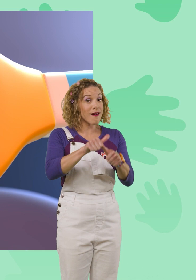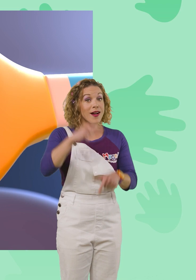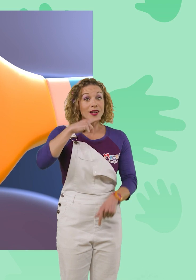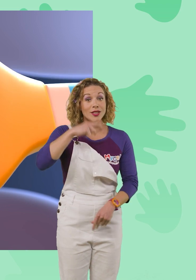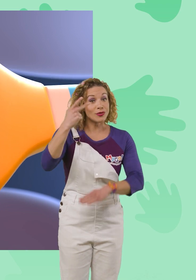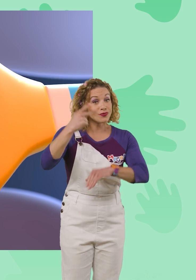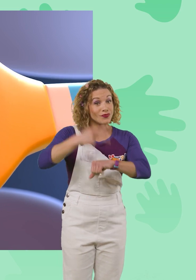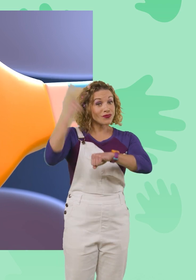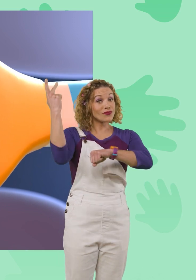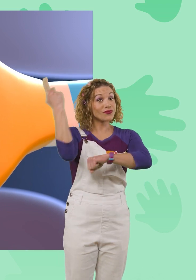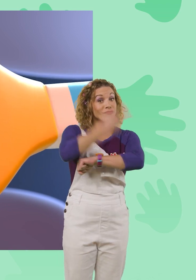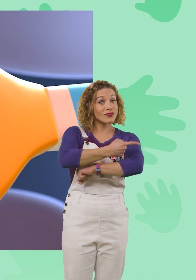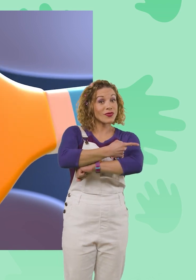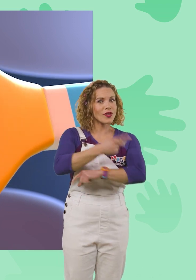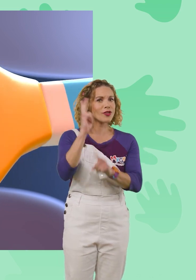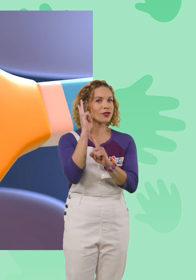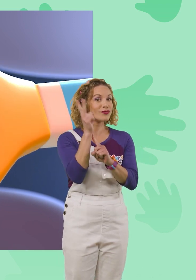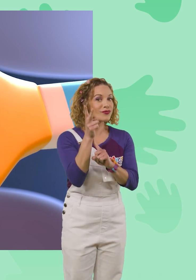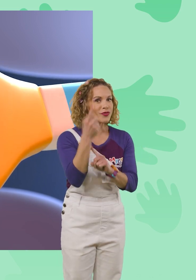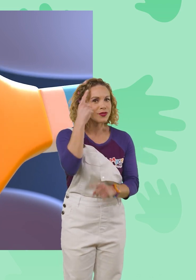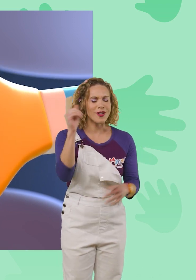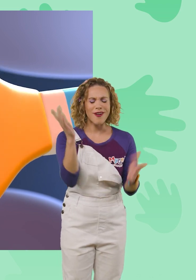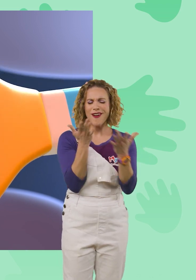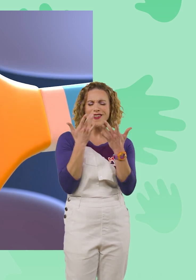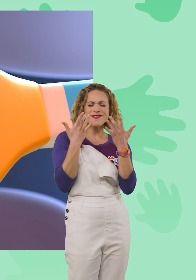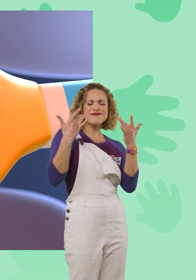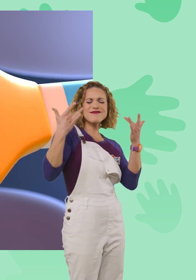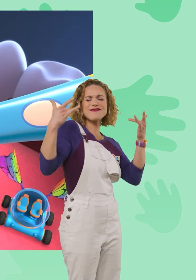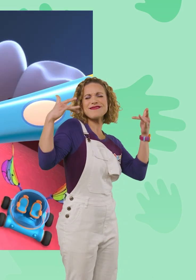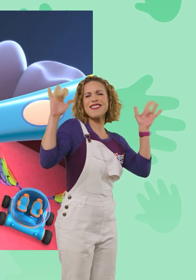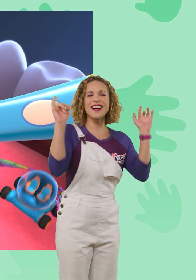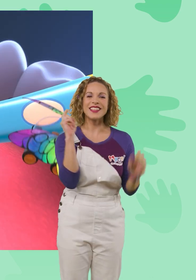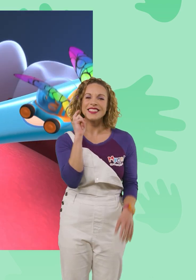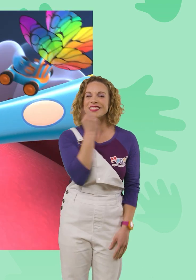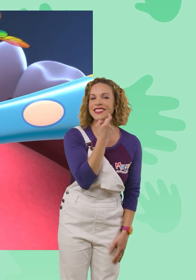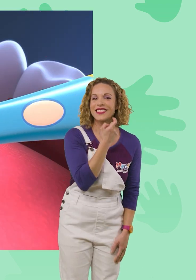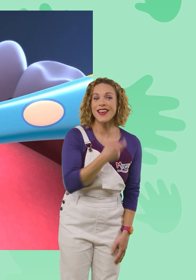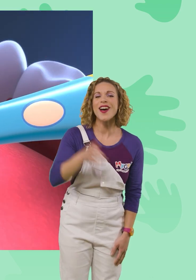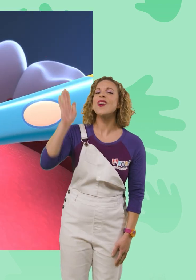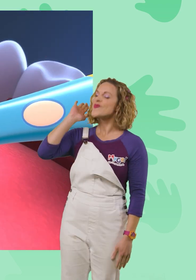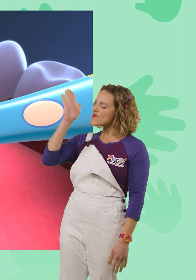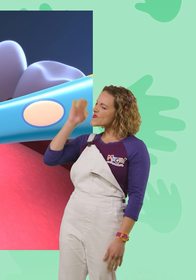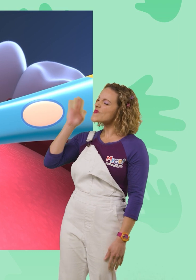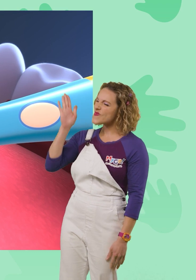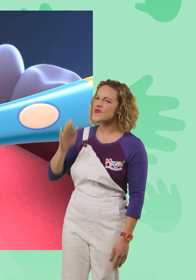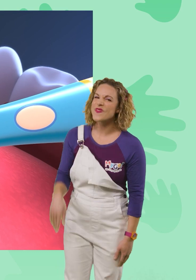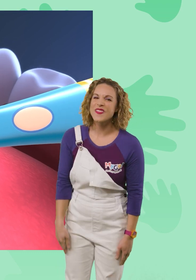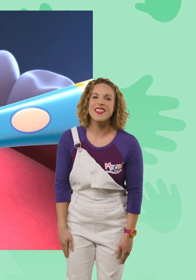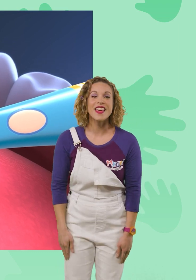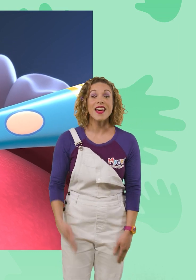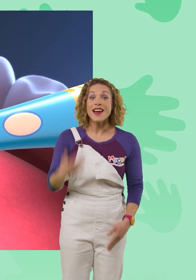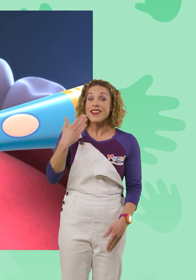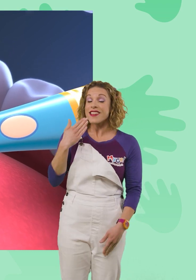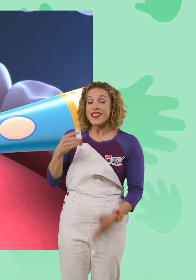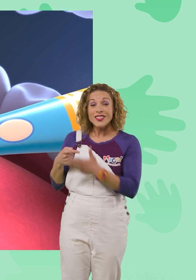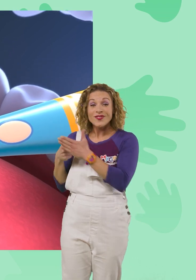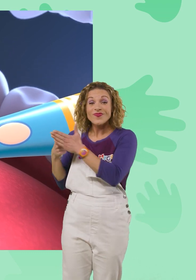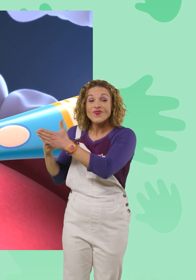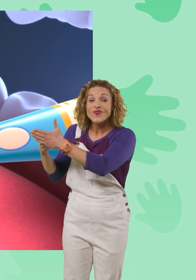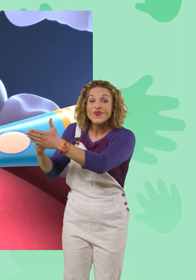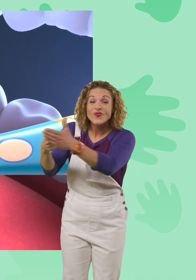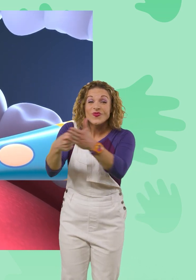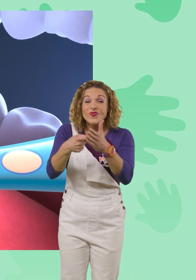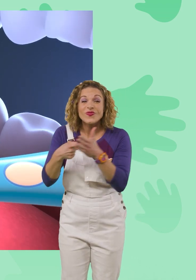Remember to brush twice a day for 2 minutes each time for super sparkling teeth. We will. Thanks for letting us